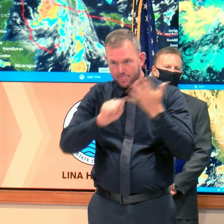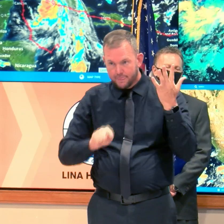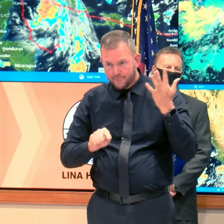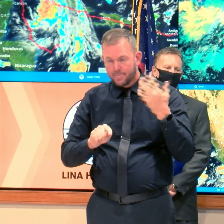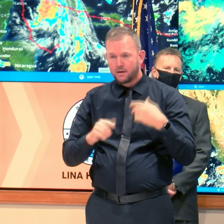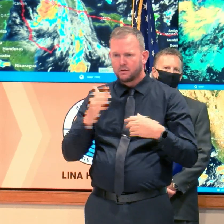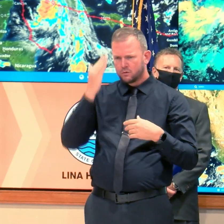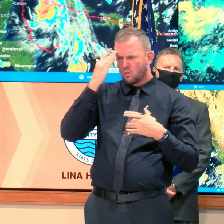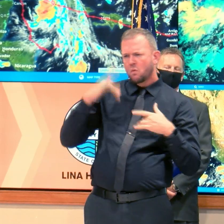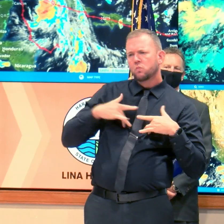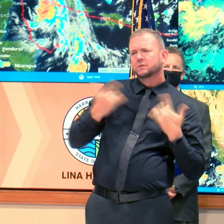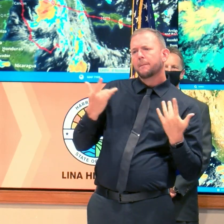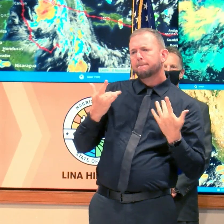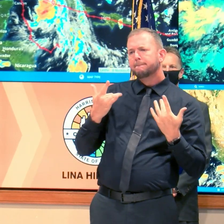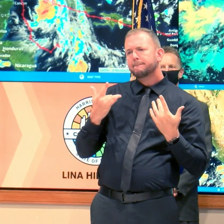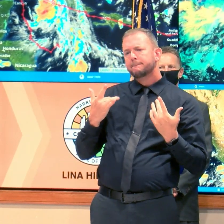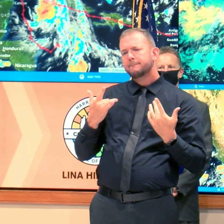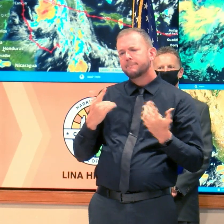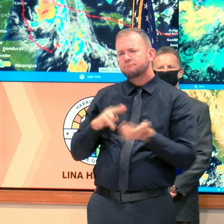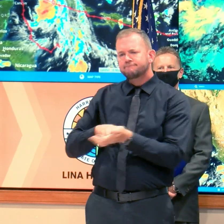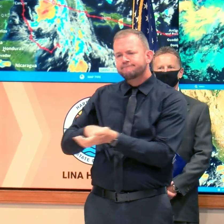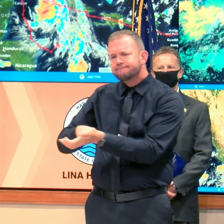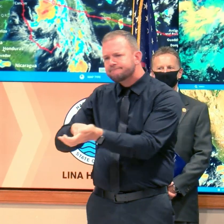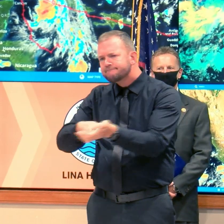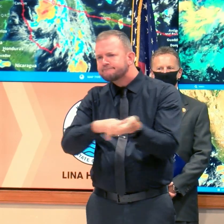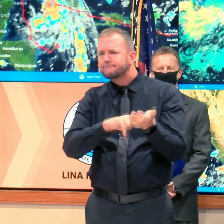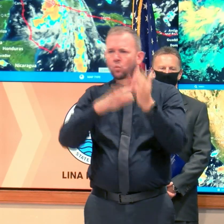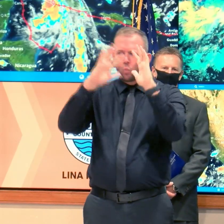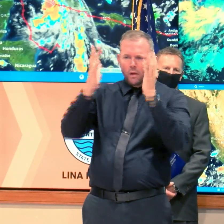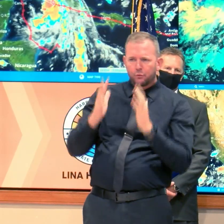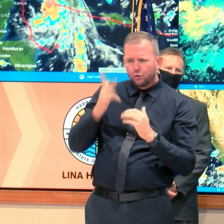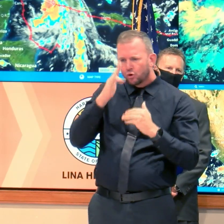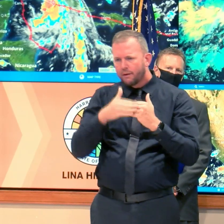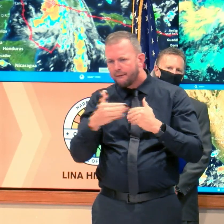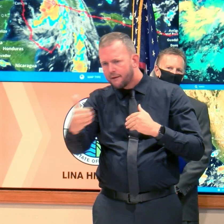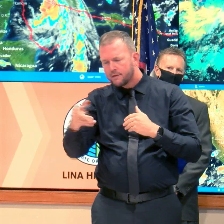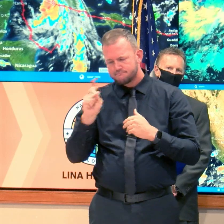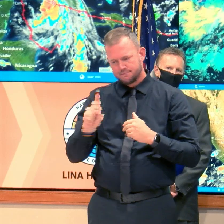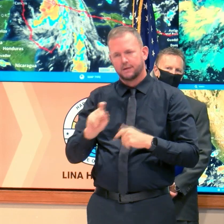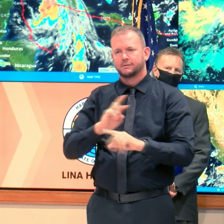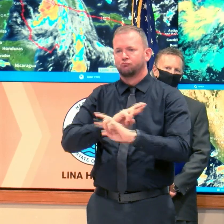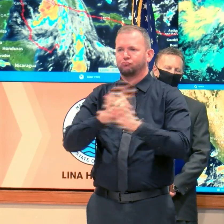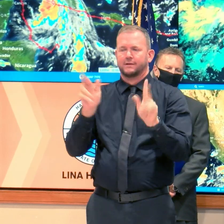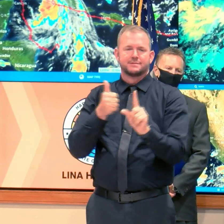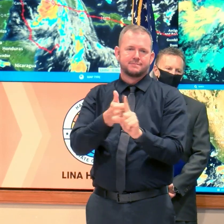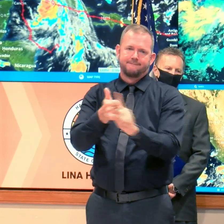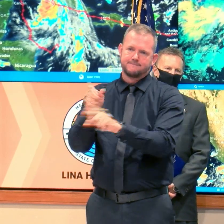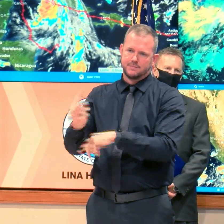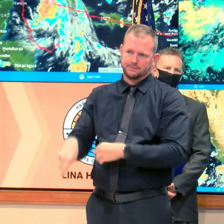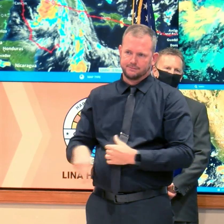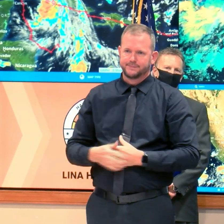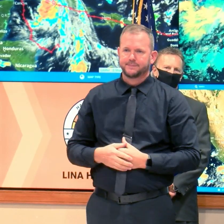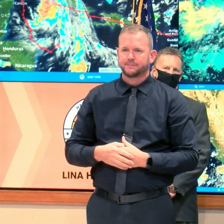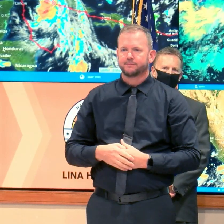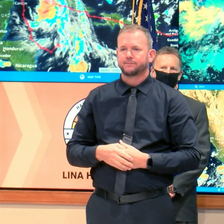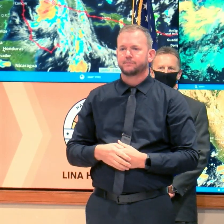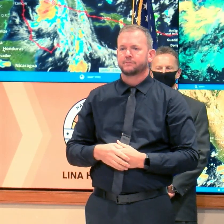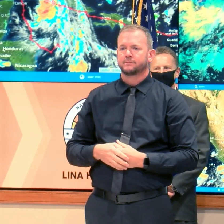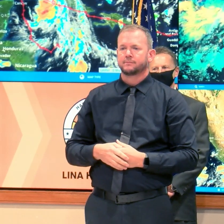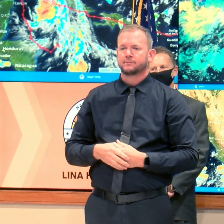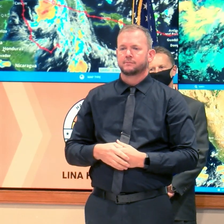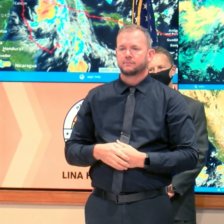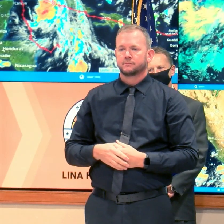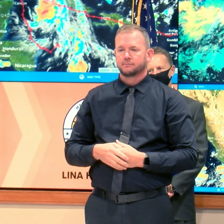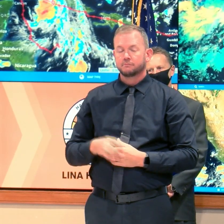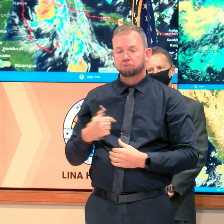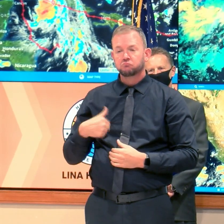but monitor the weather reports and certainly be prepared. We do expect this to be somewhat